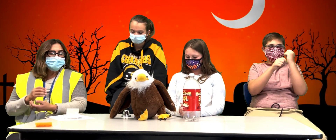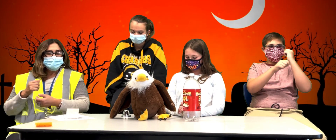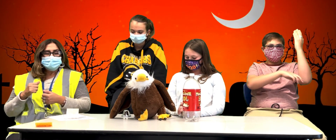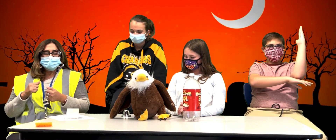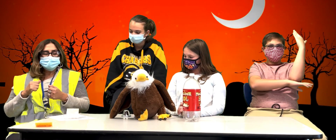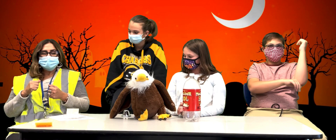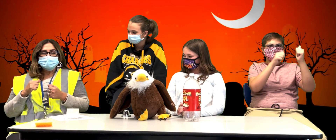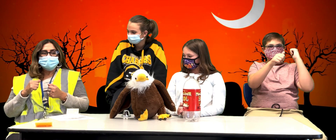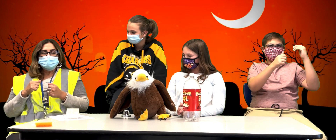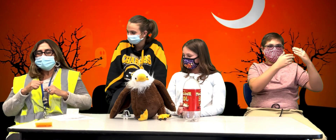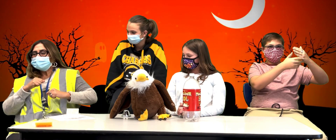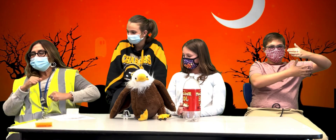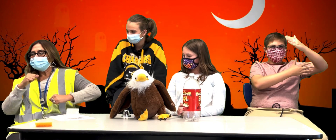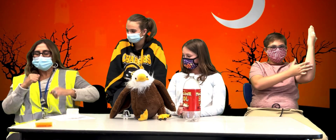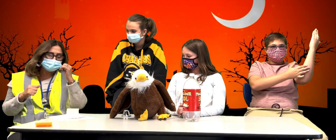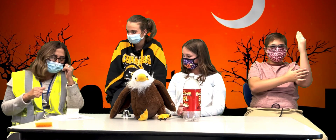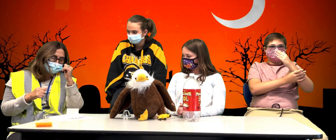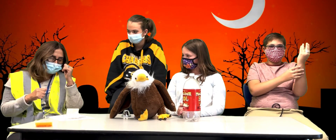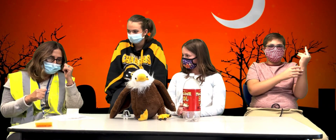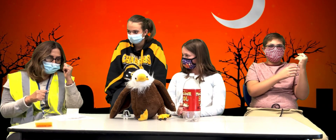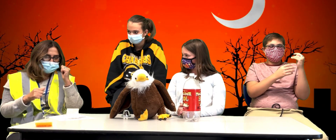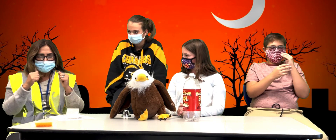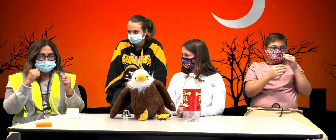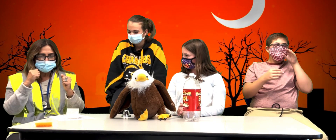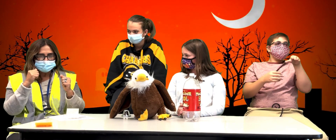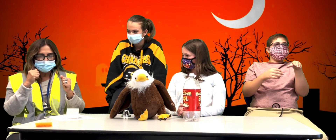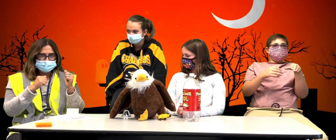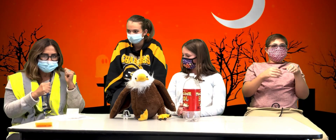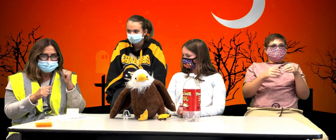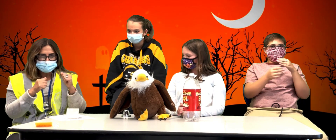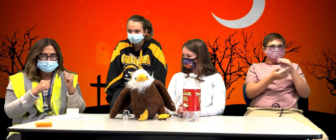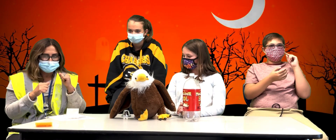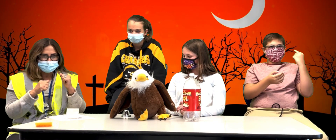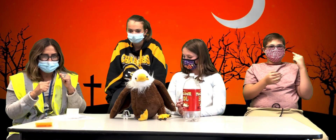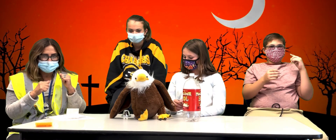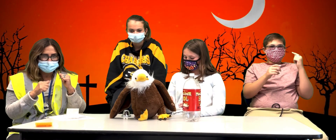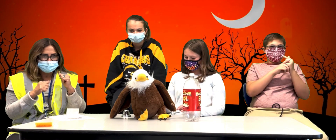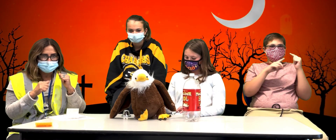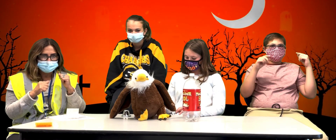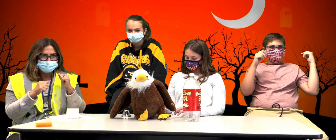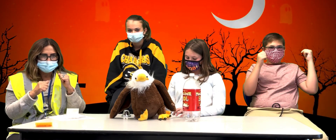treat, let's talk about Battle of the